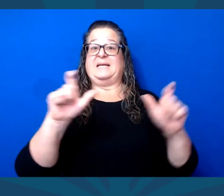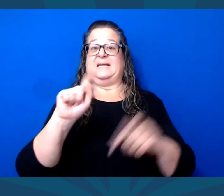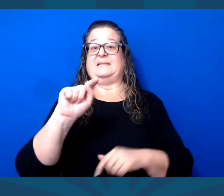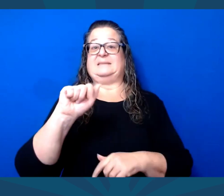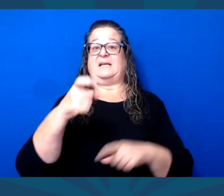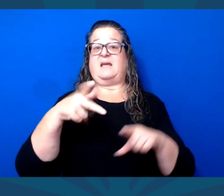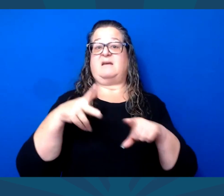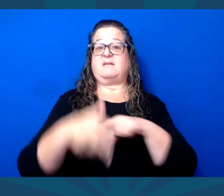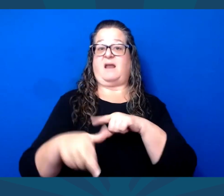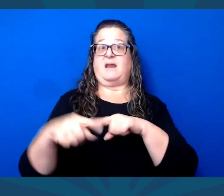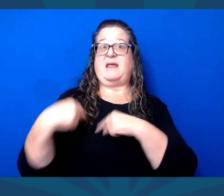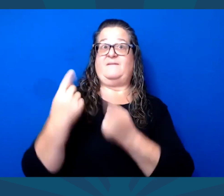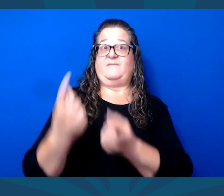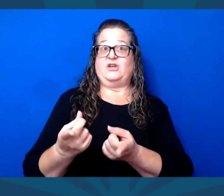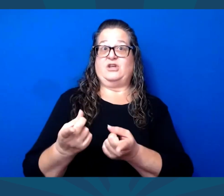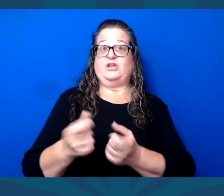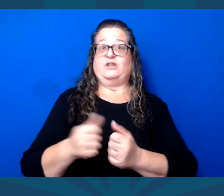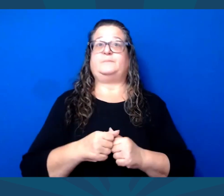cut ever,